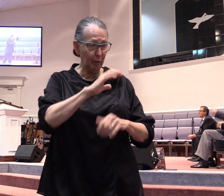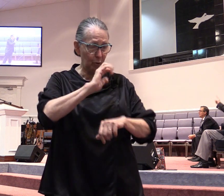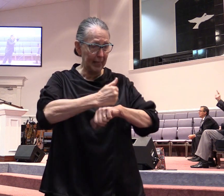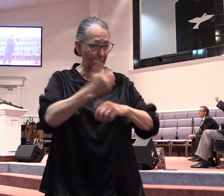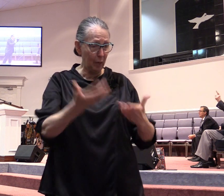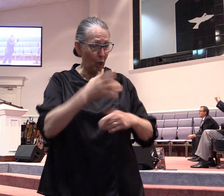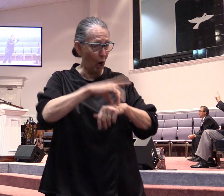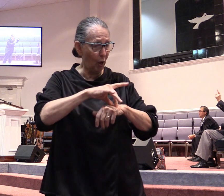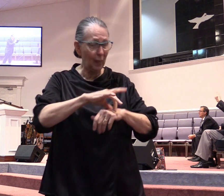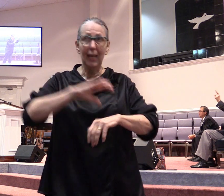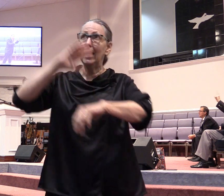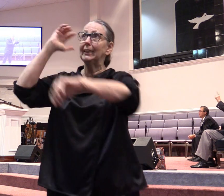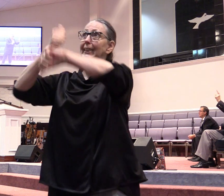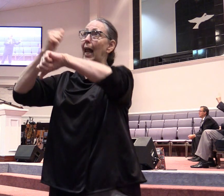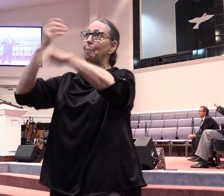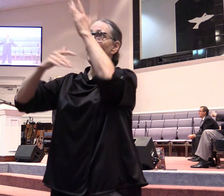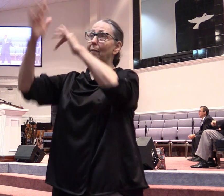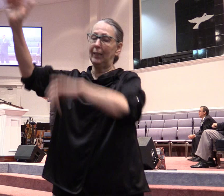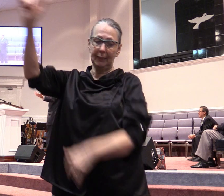on earth is bound in heaven.